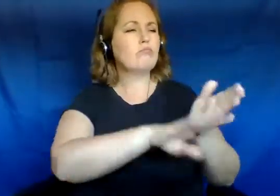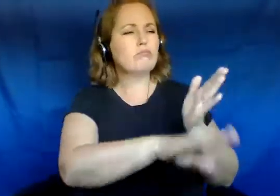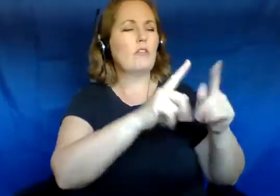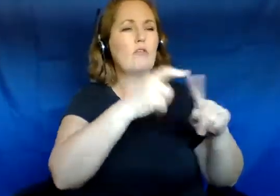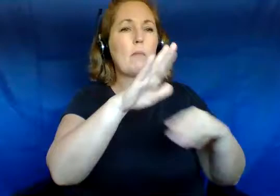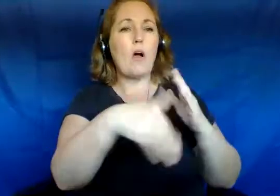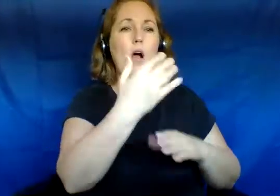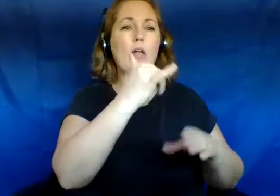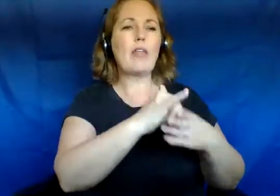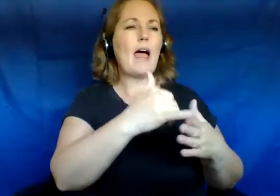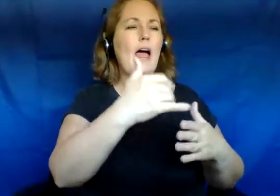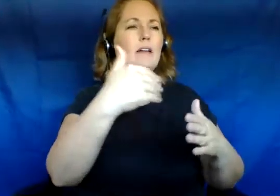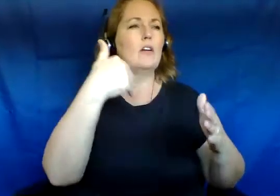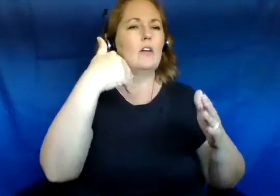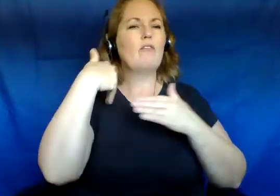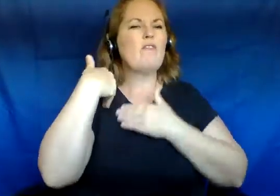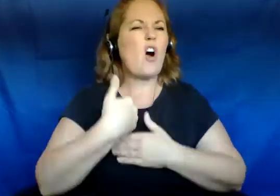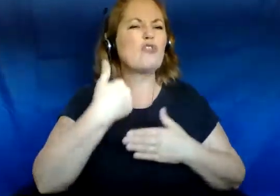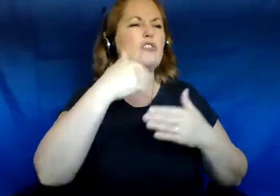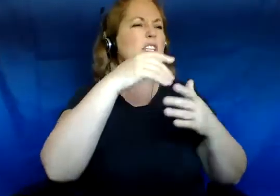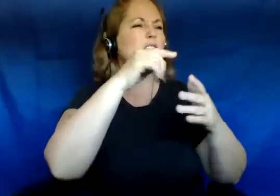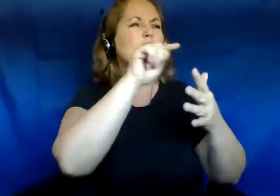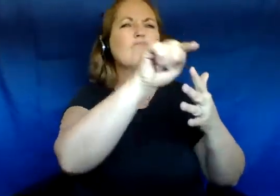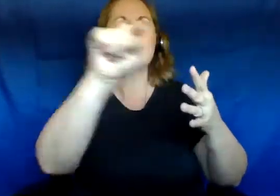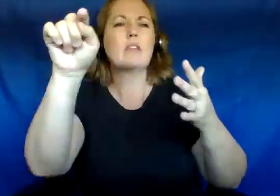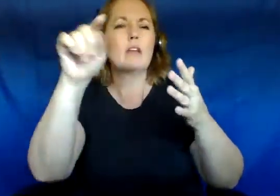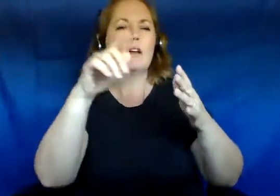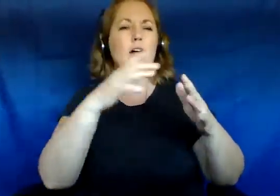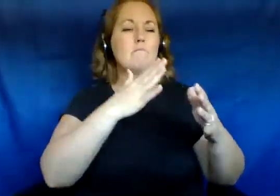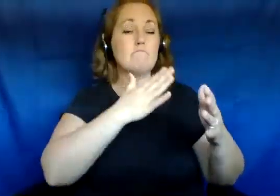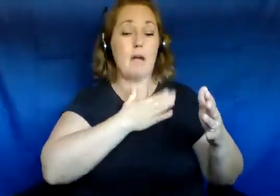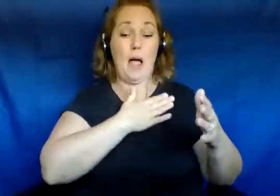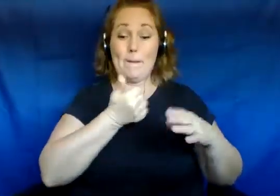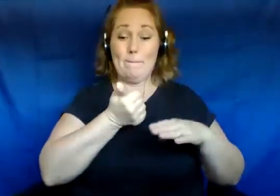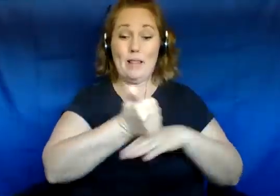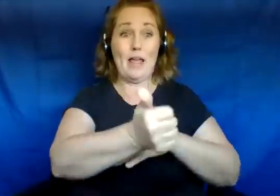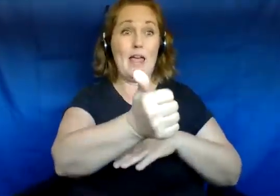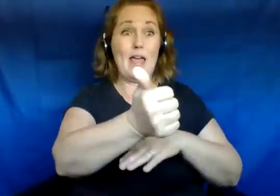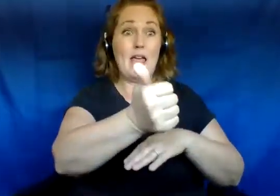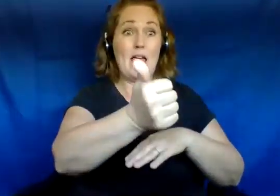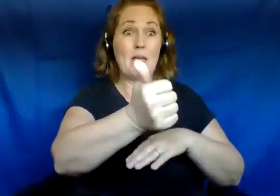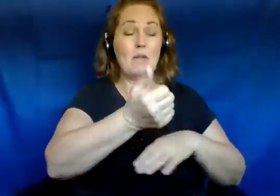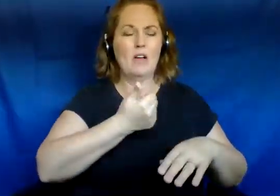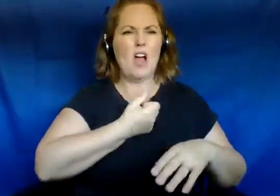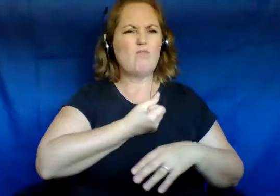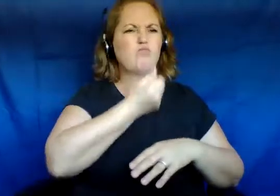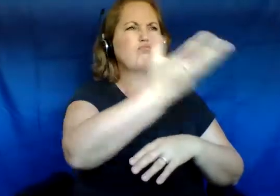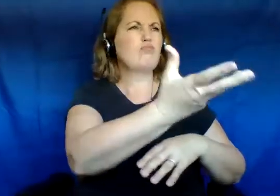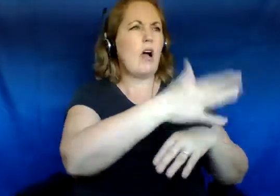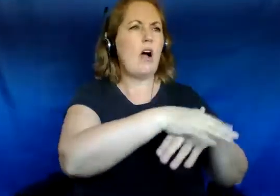faltering, imperfect creatures out there. I take my blame out on